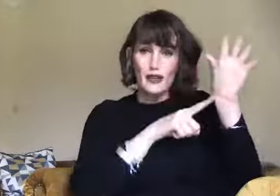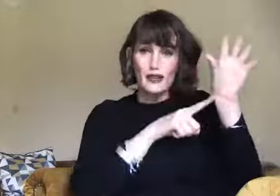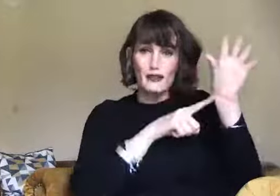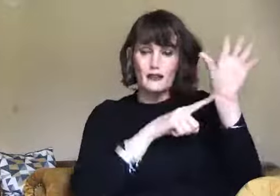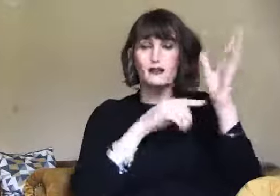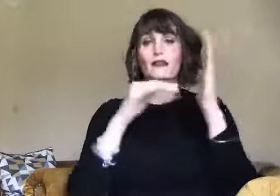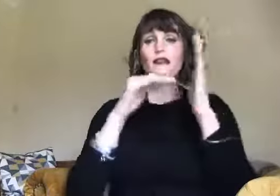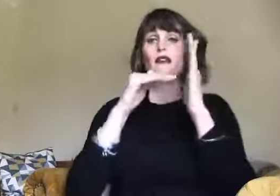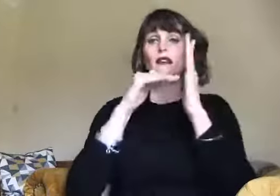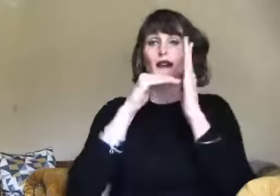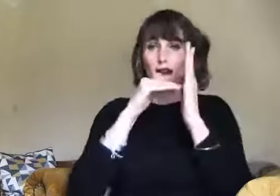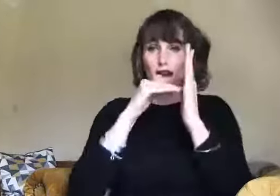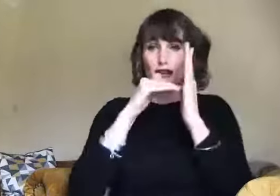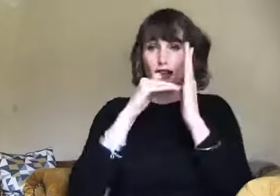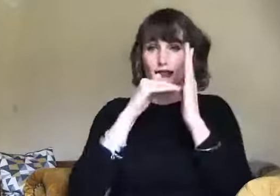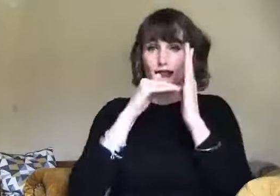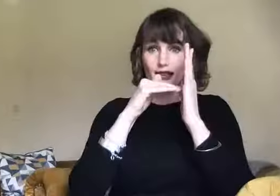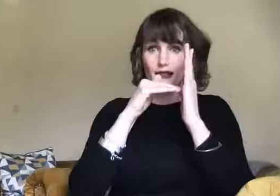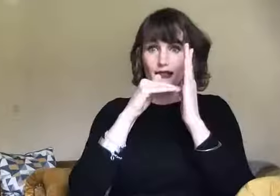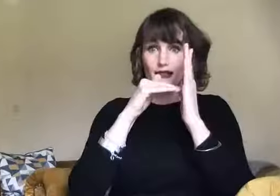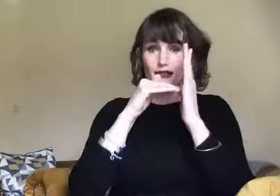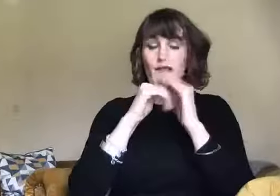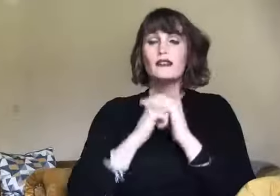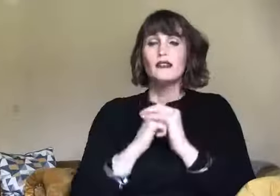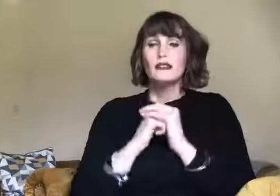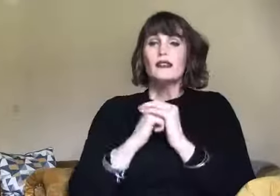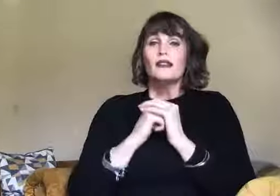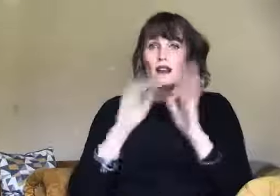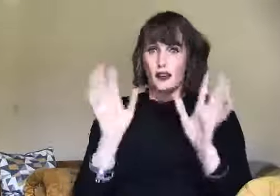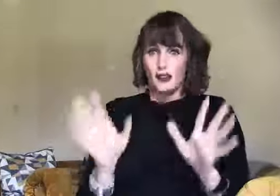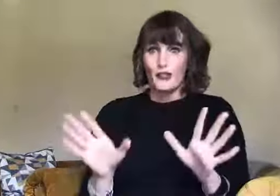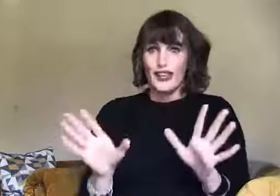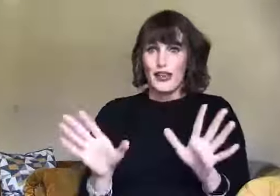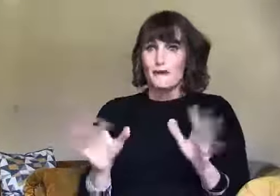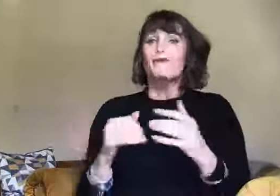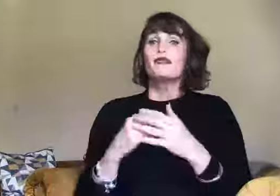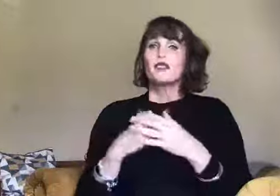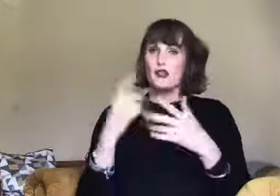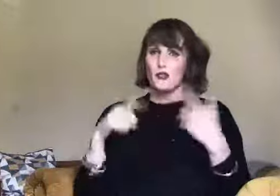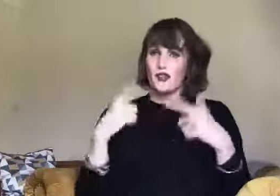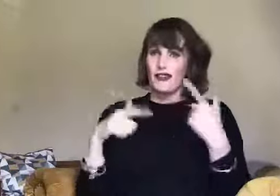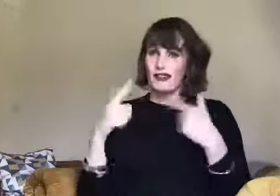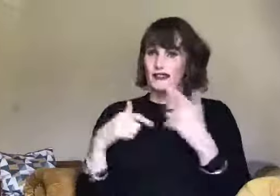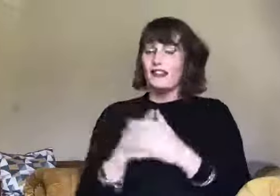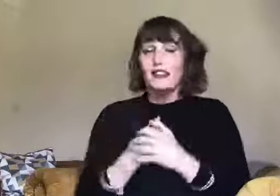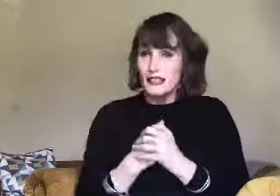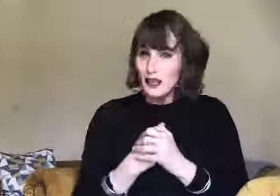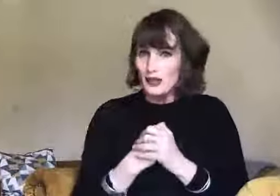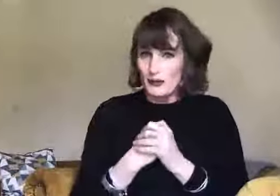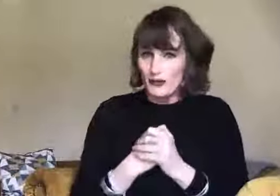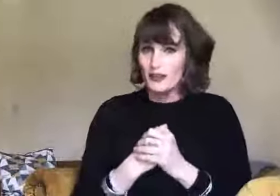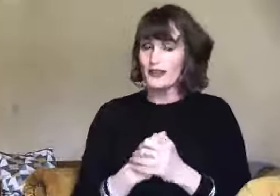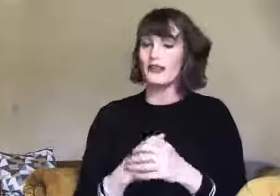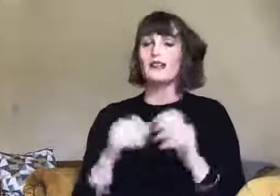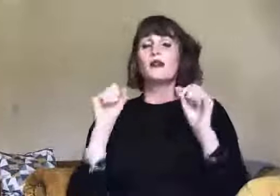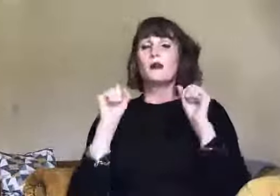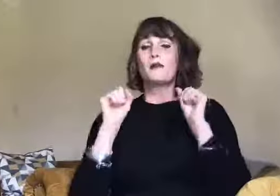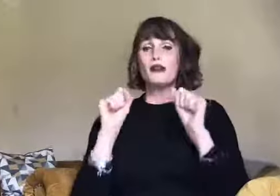Y, and Z. I'm going to do that again because I know that I can go a little bit faster. But